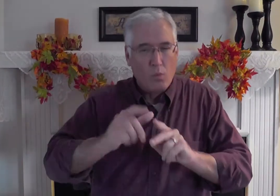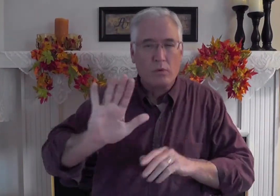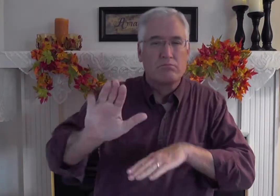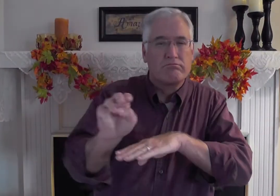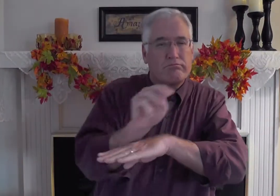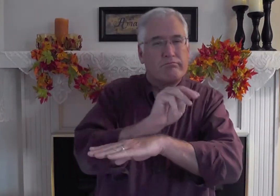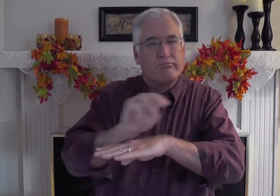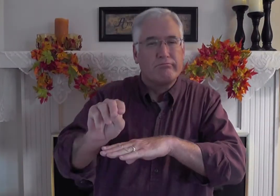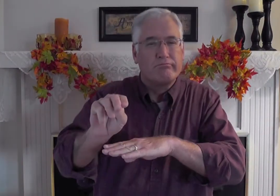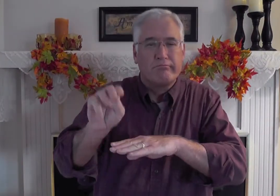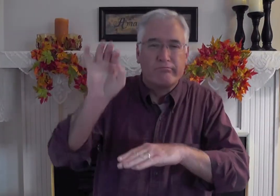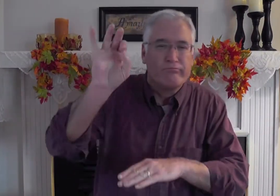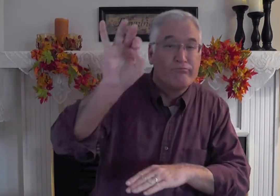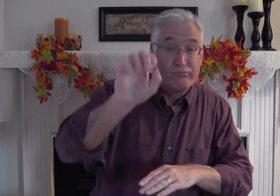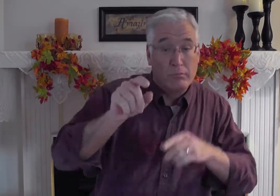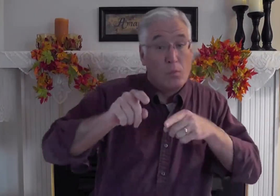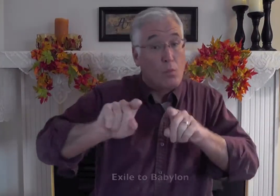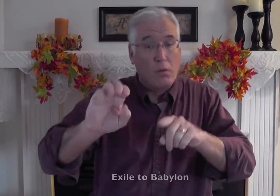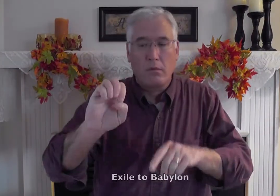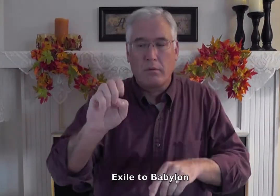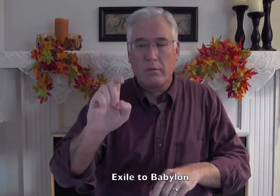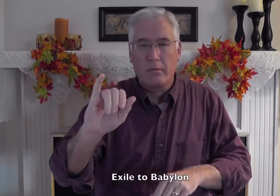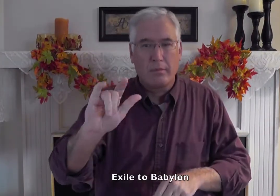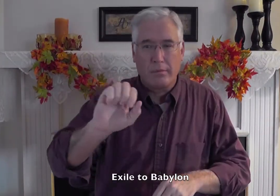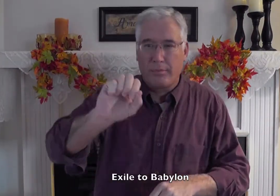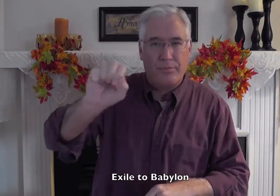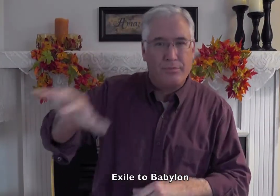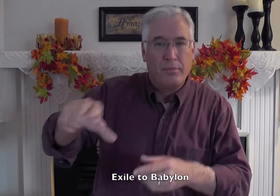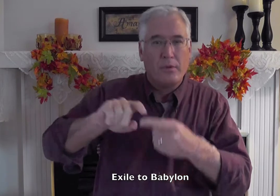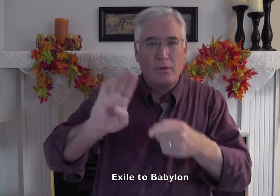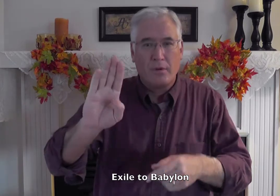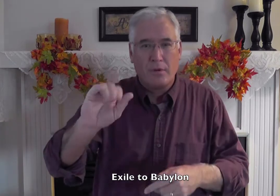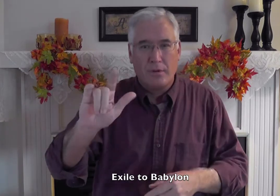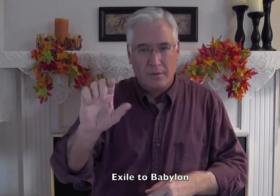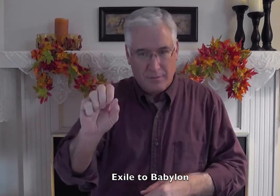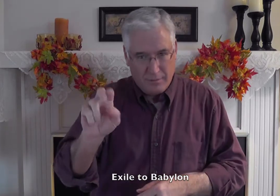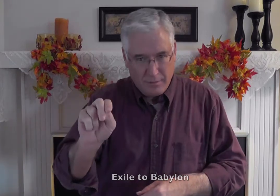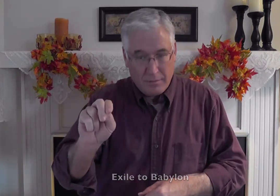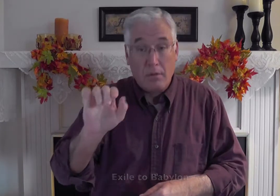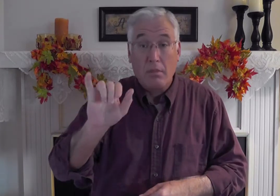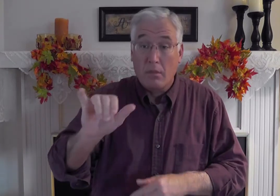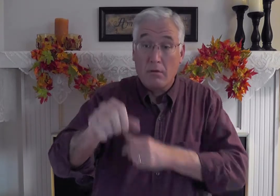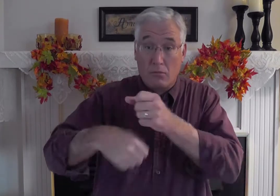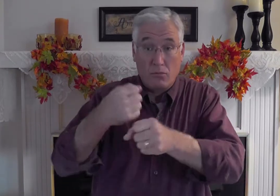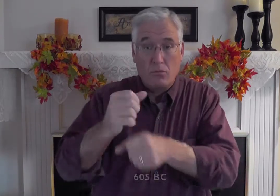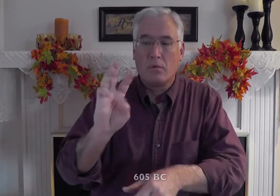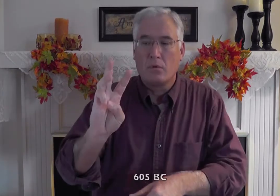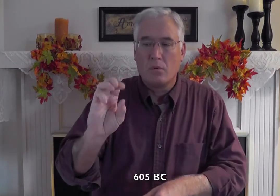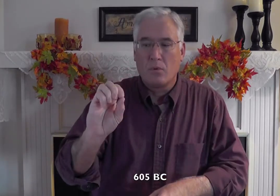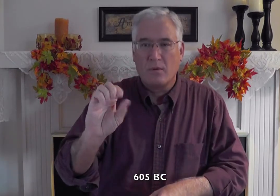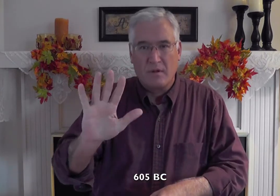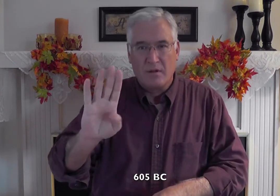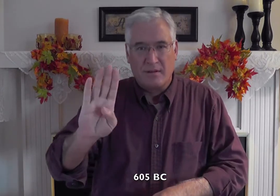The prophet Daniel, he started his ministry while he was exiled into Babylon. And this was the